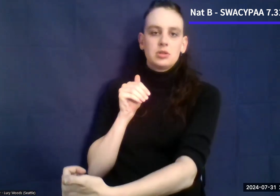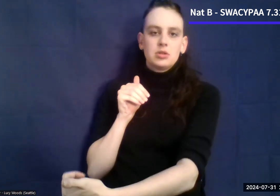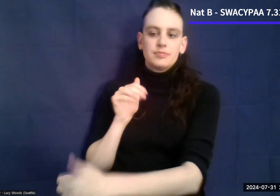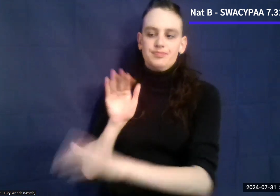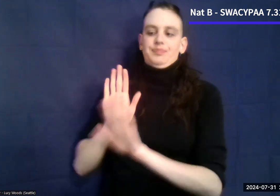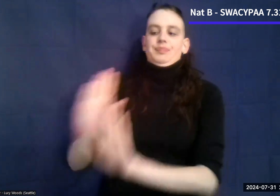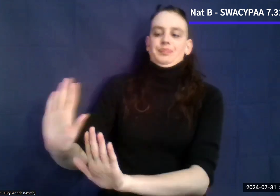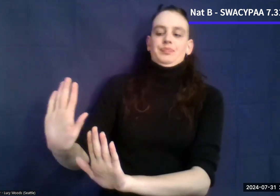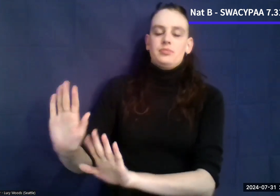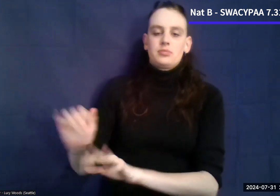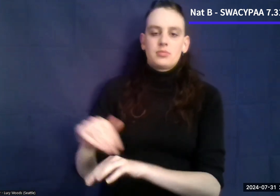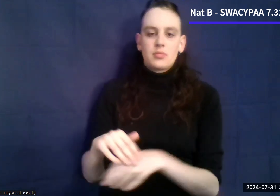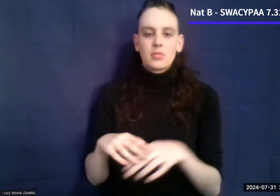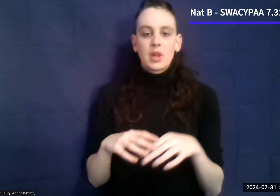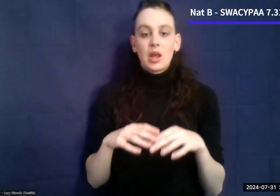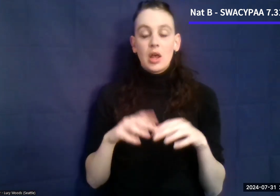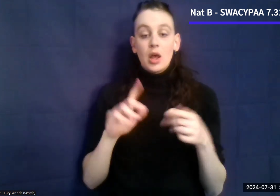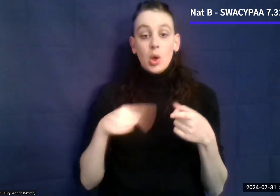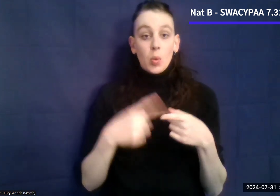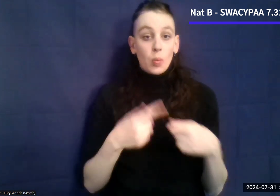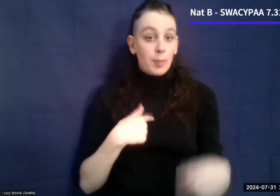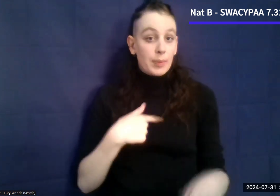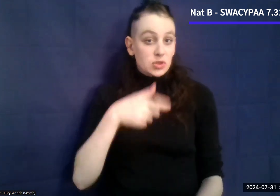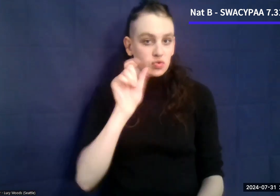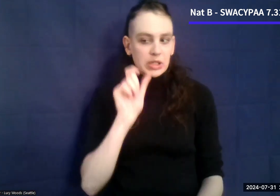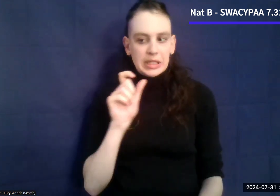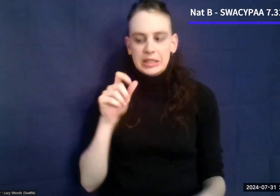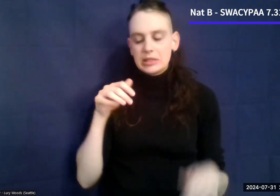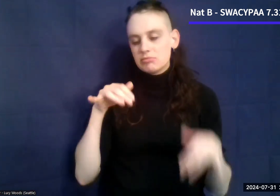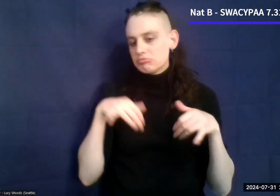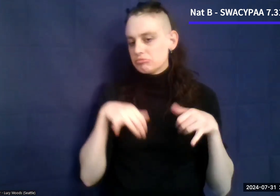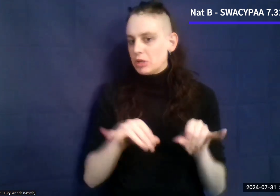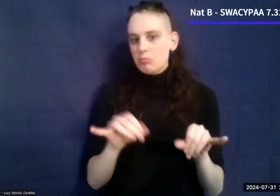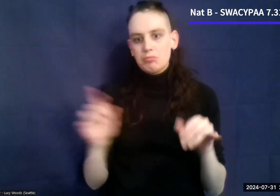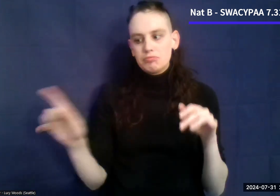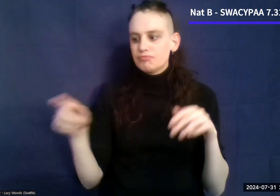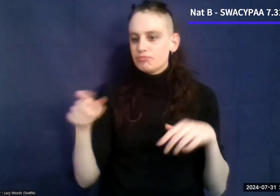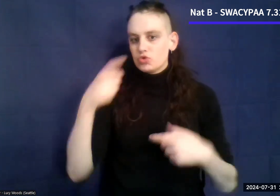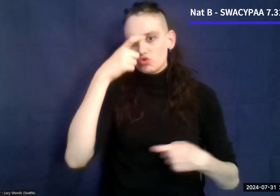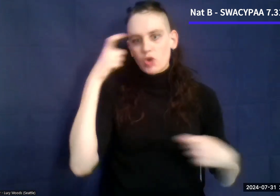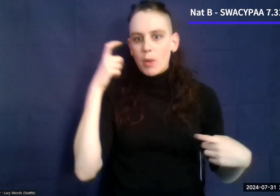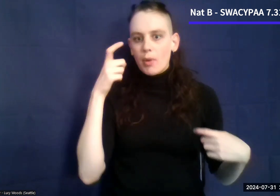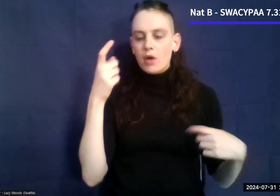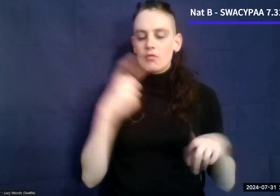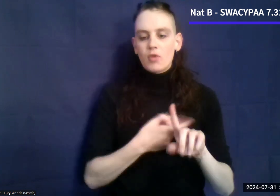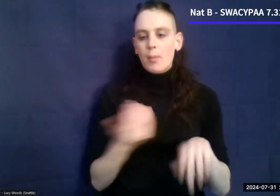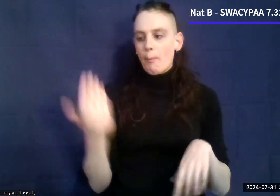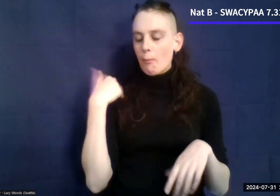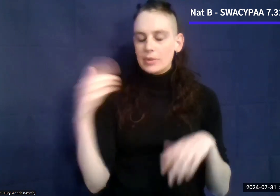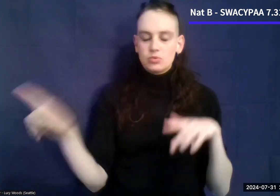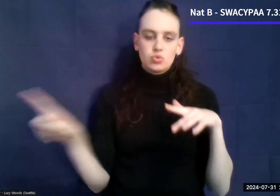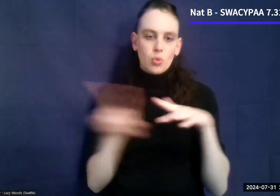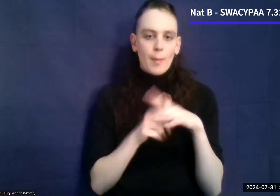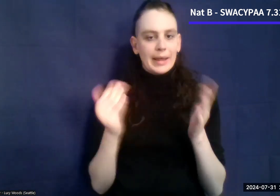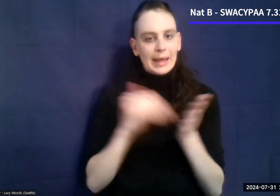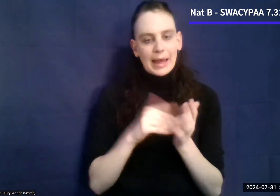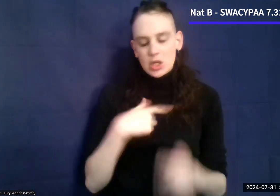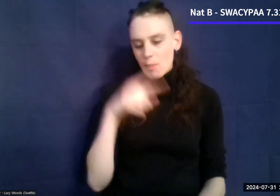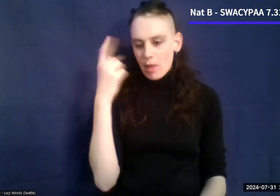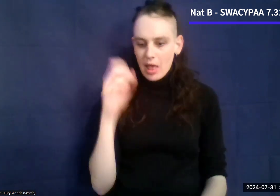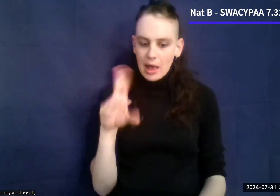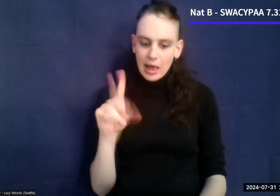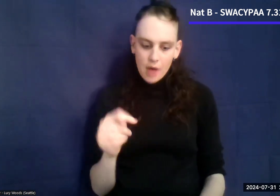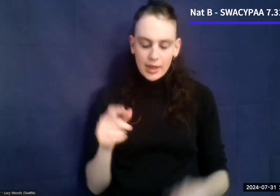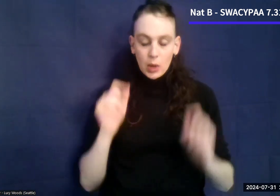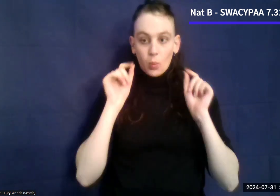come through when I was drinking, towards the end. I would just like black out and wake up crying, and that's not cute, especially when you're